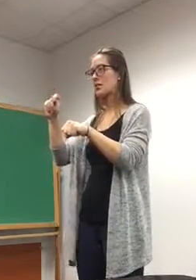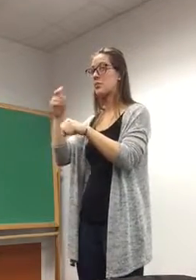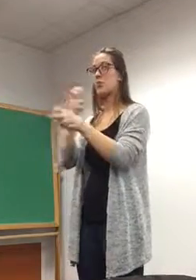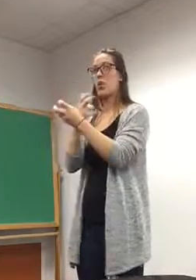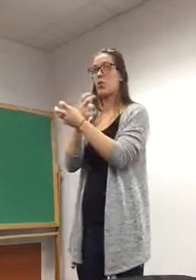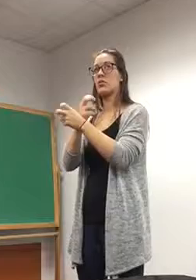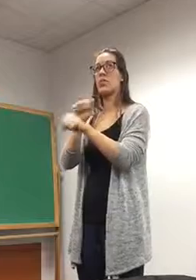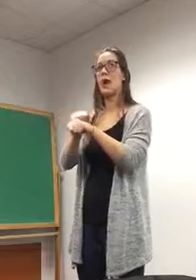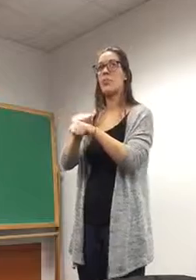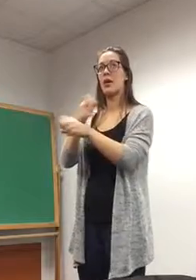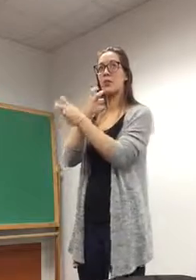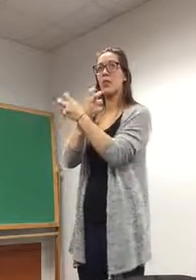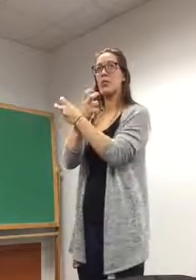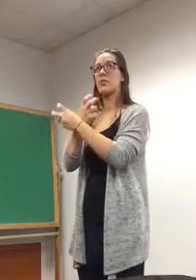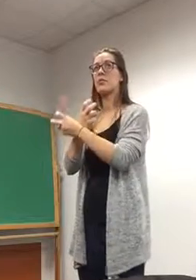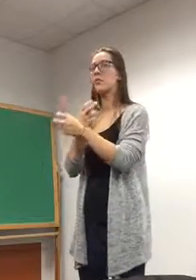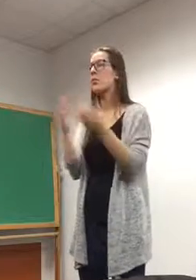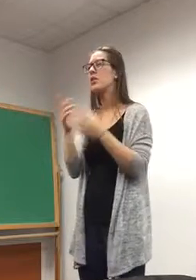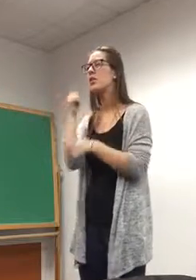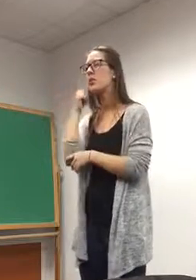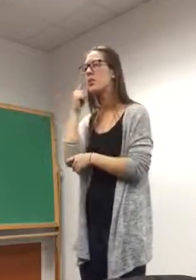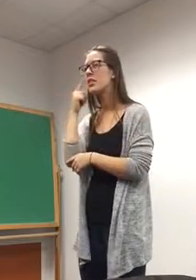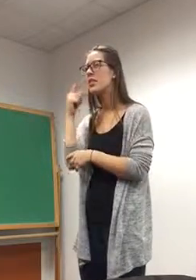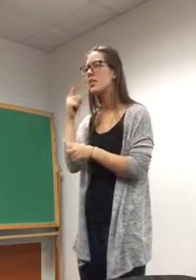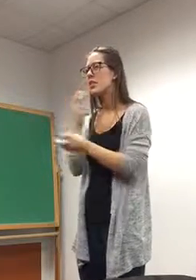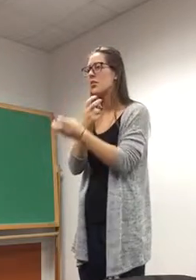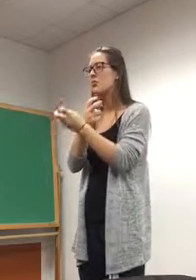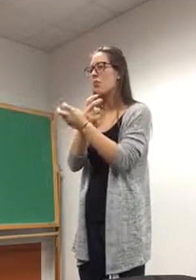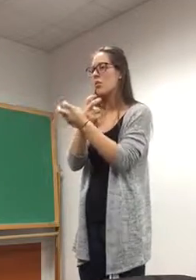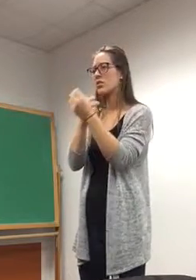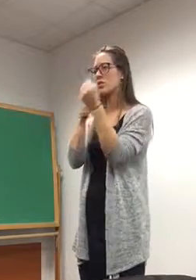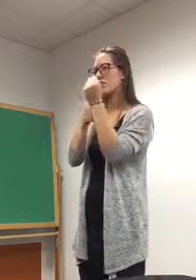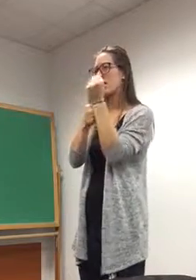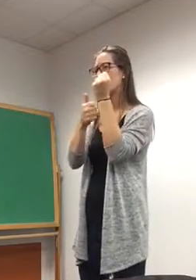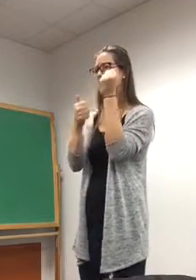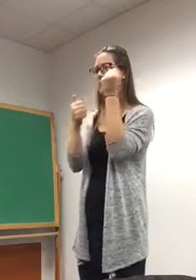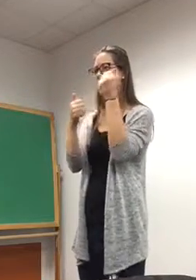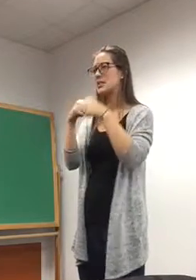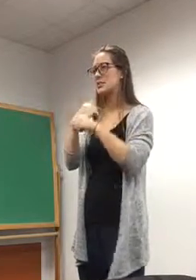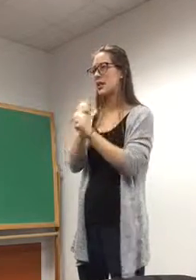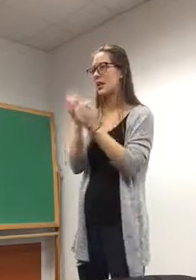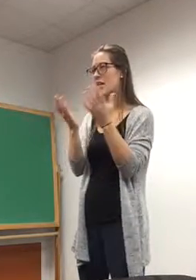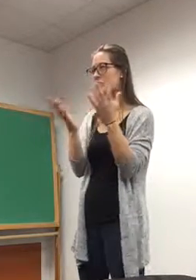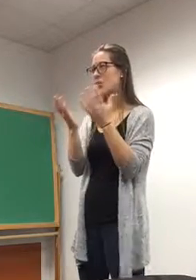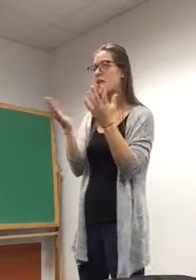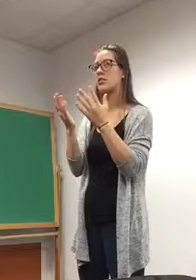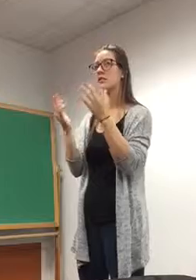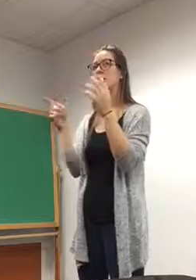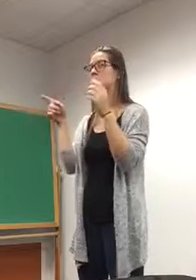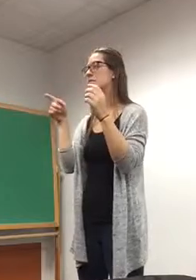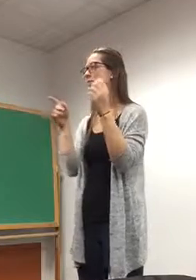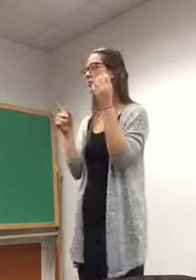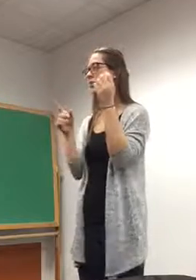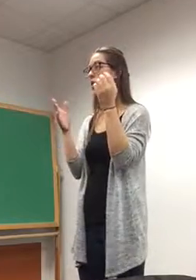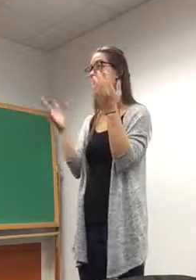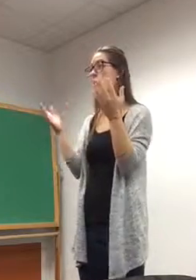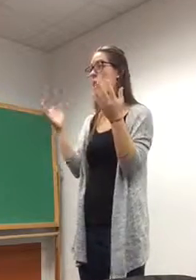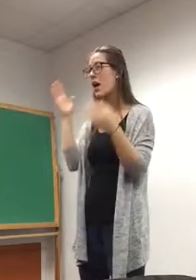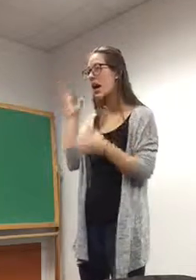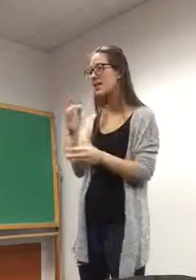me again today what you think bone is made out of, or some things that are found in bone. What's going to make this bone hard? What is it that's found inside